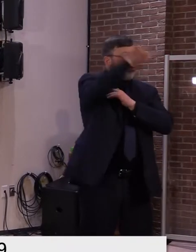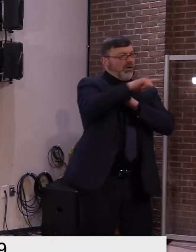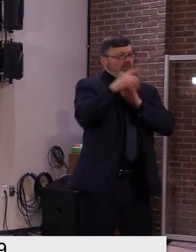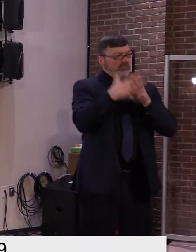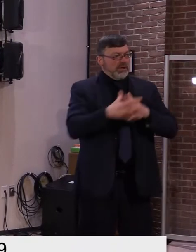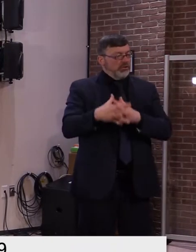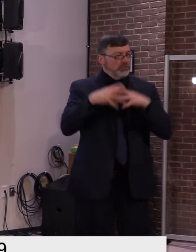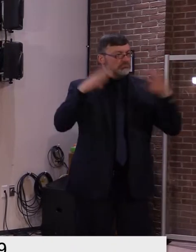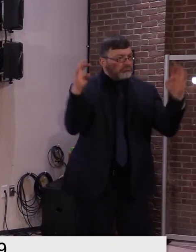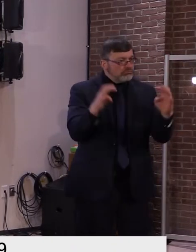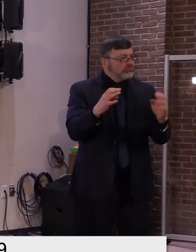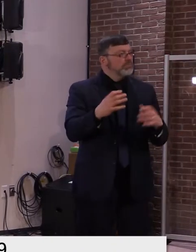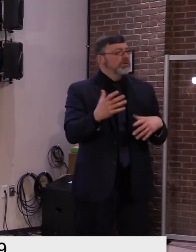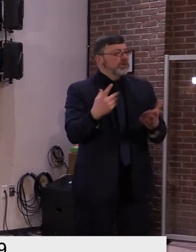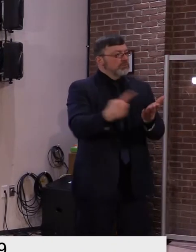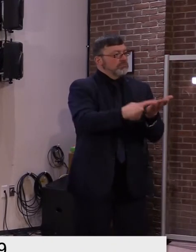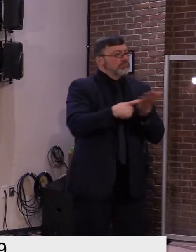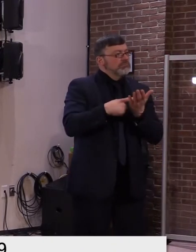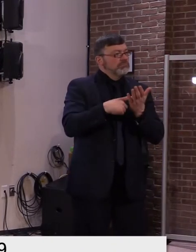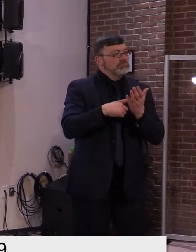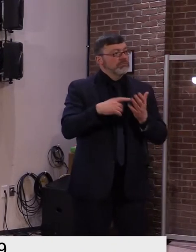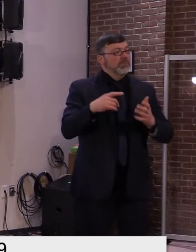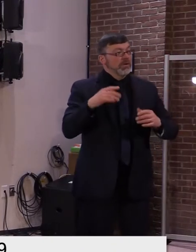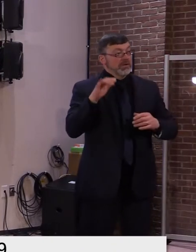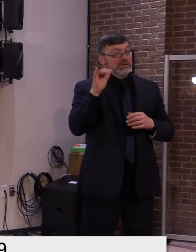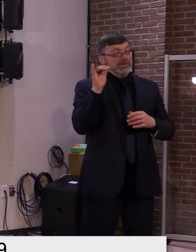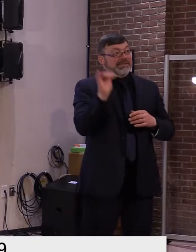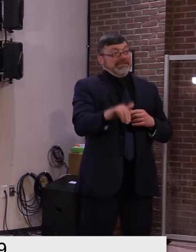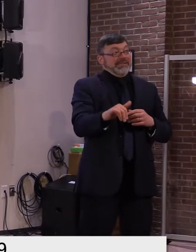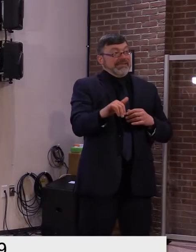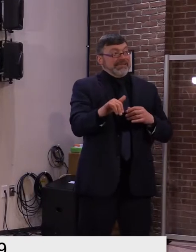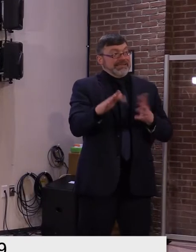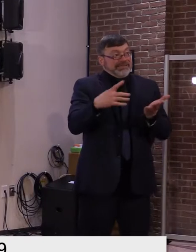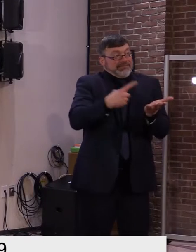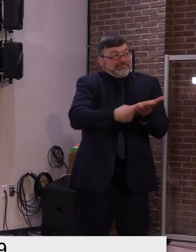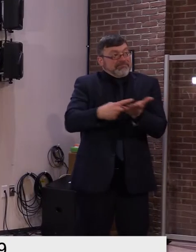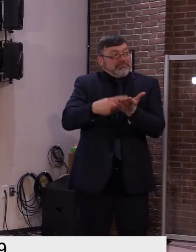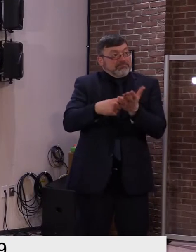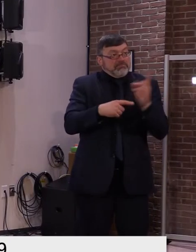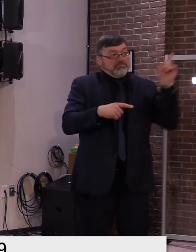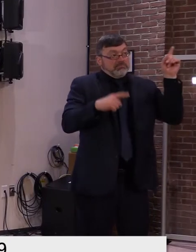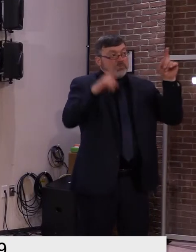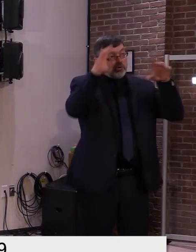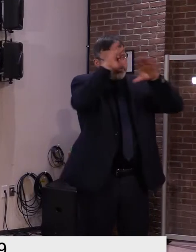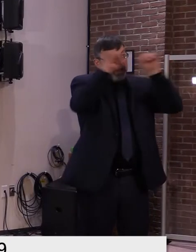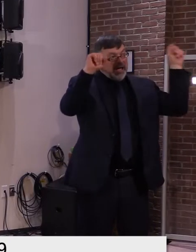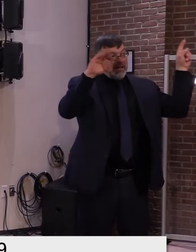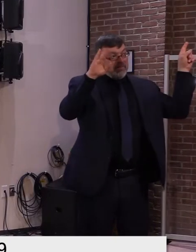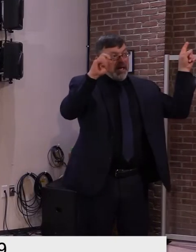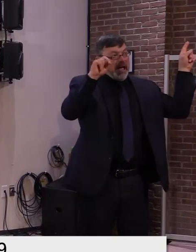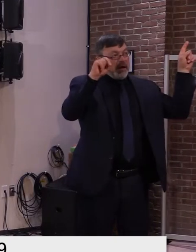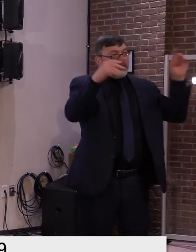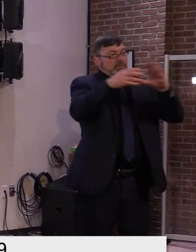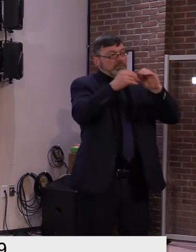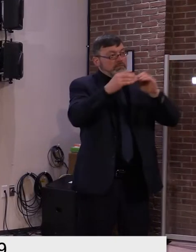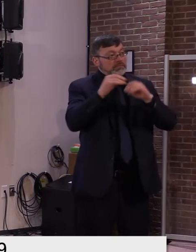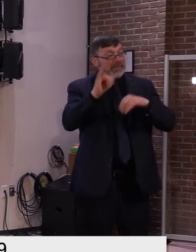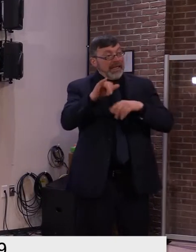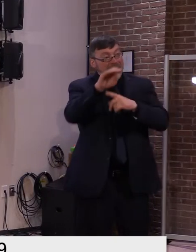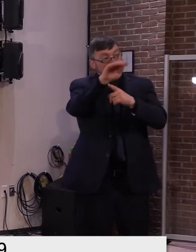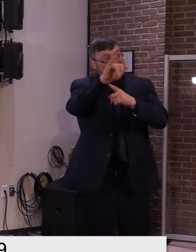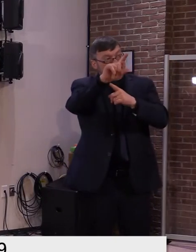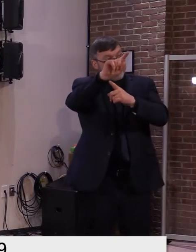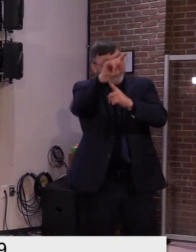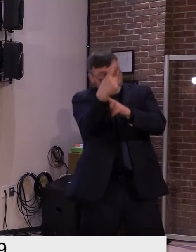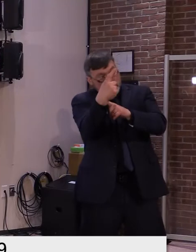to be eligible to register for vaccination by May 1st. As I said last week, we have a scheduled